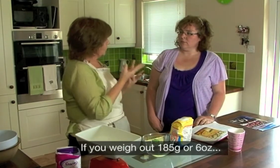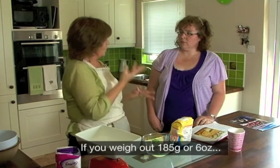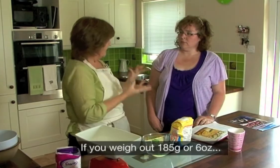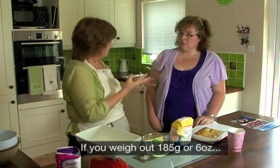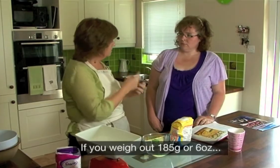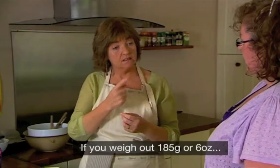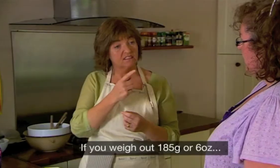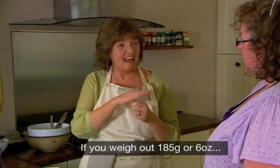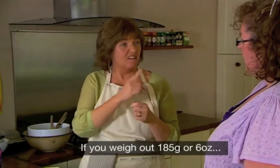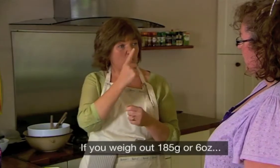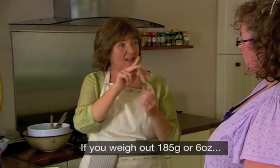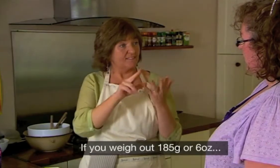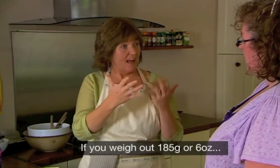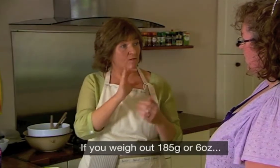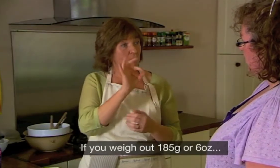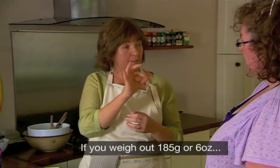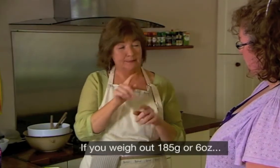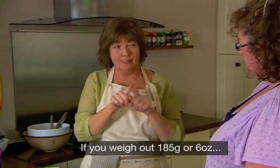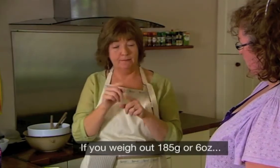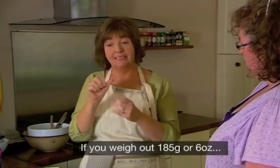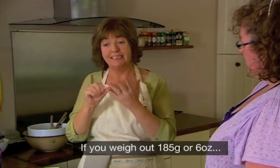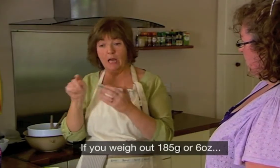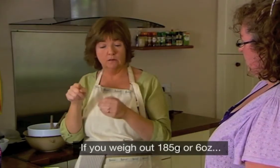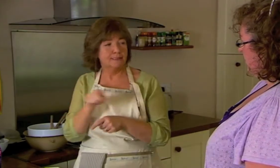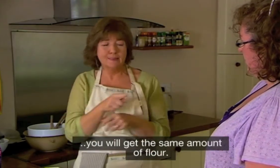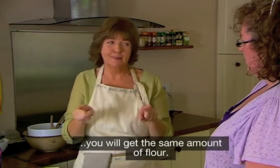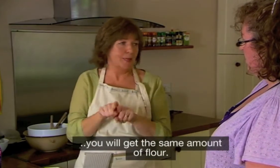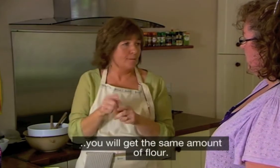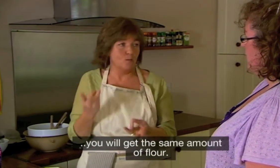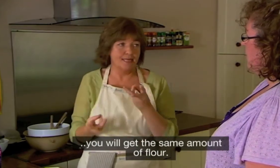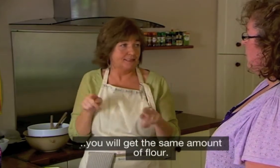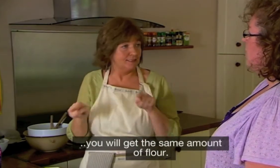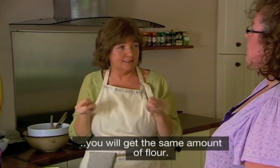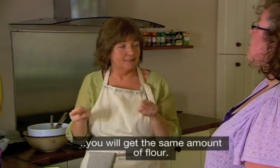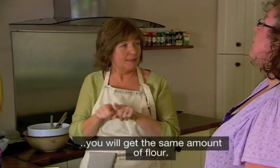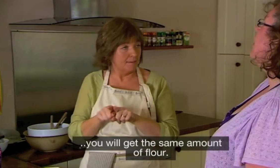185 grams or 6 ounces, you will get the same amount of flour.